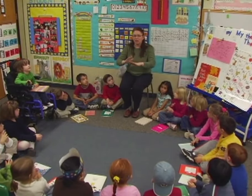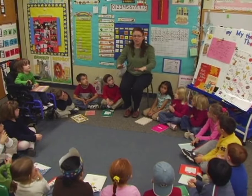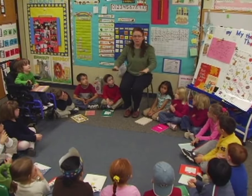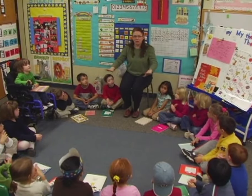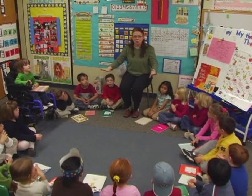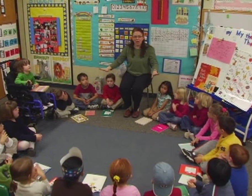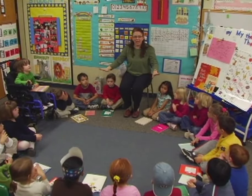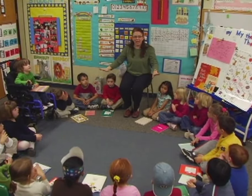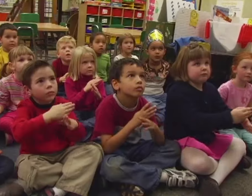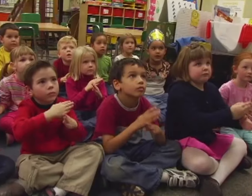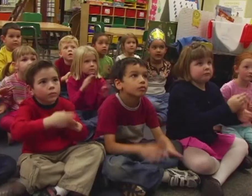Quiet.